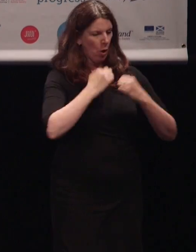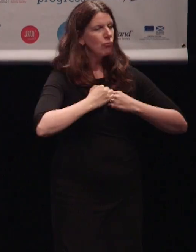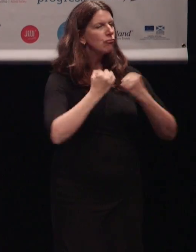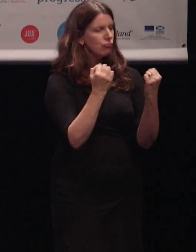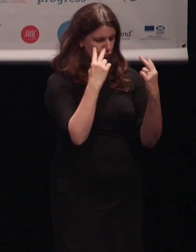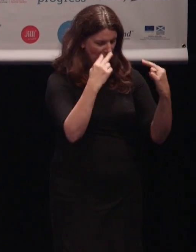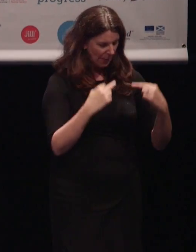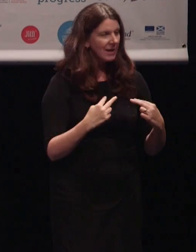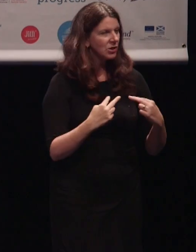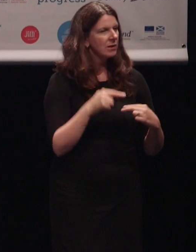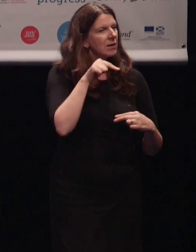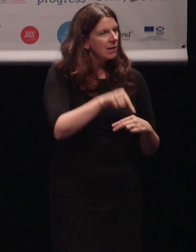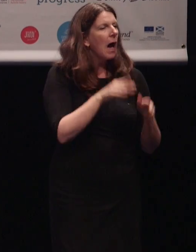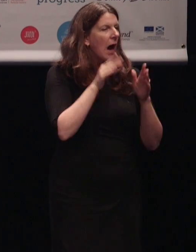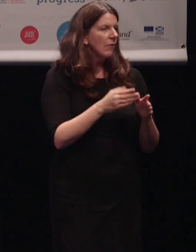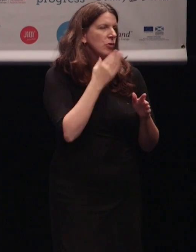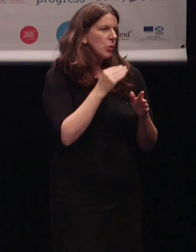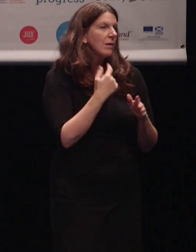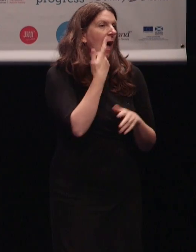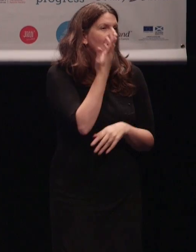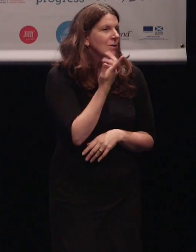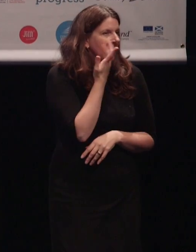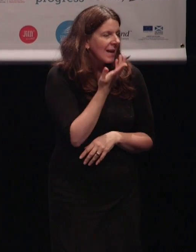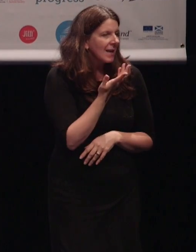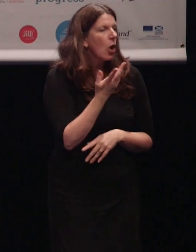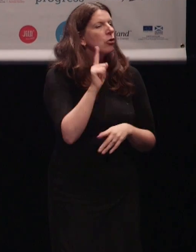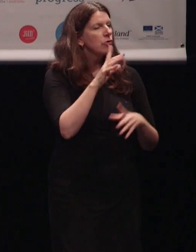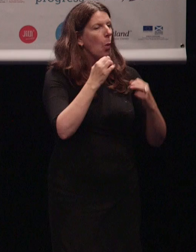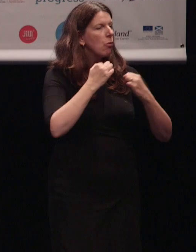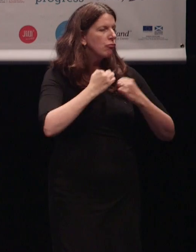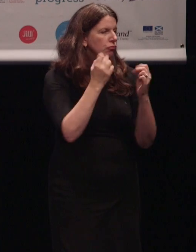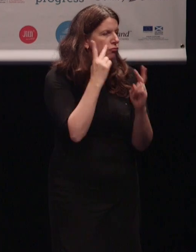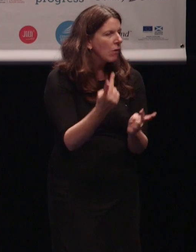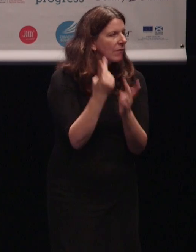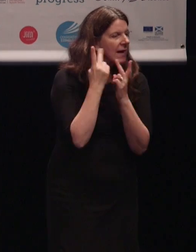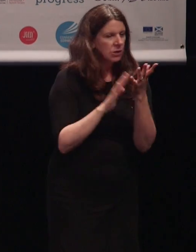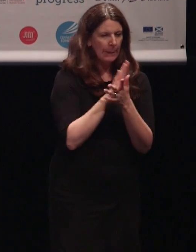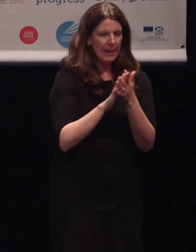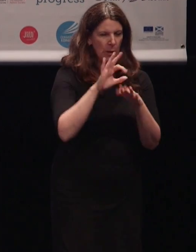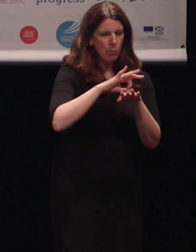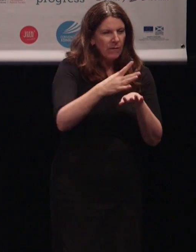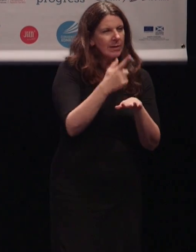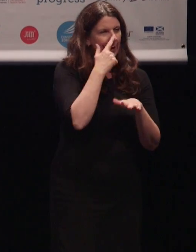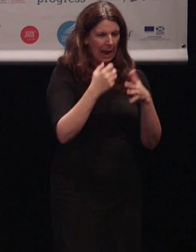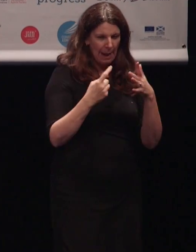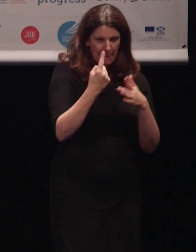every day. With reflection, we can grow as professionals. We have to question